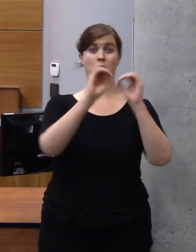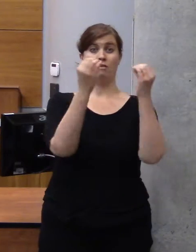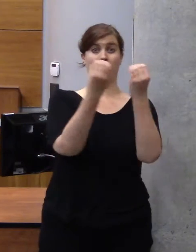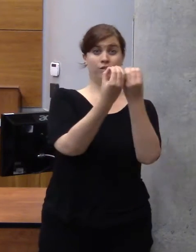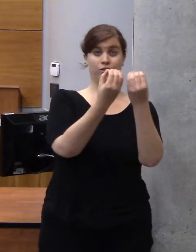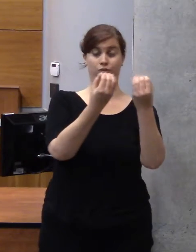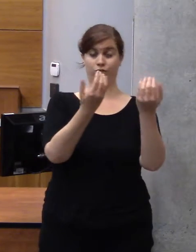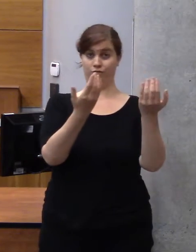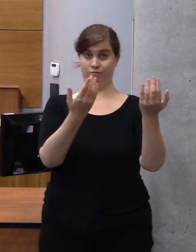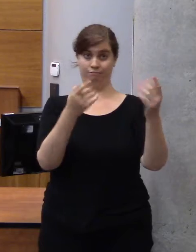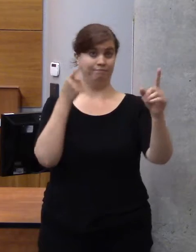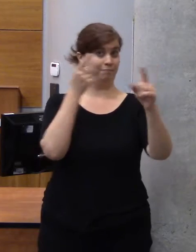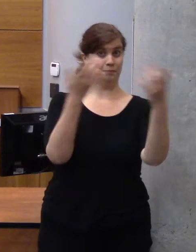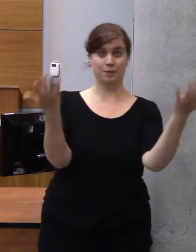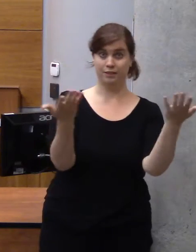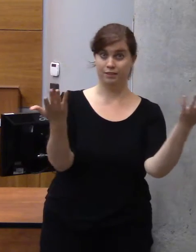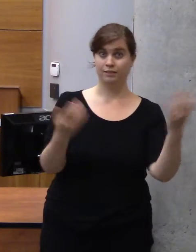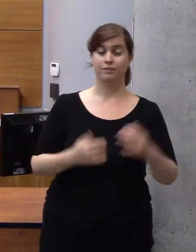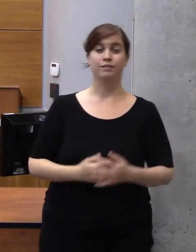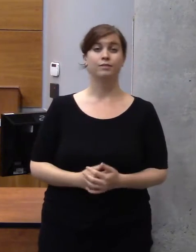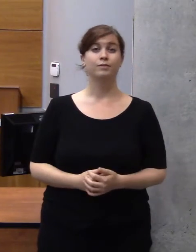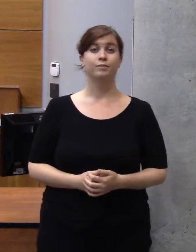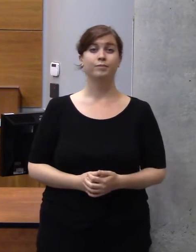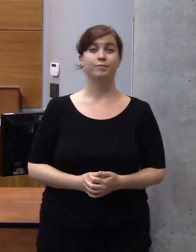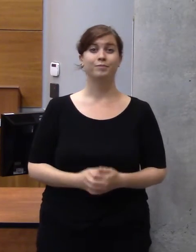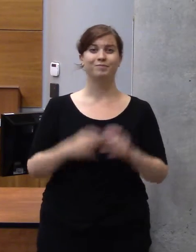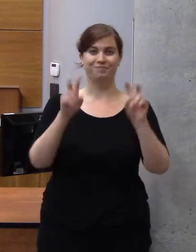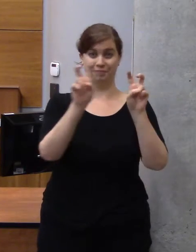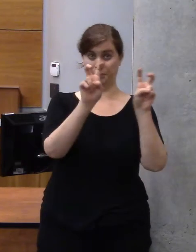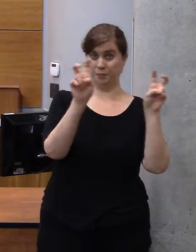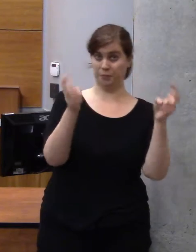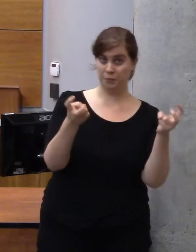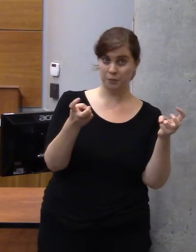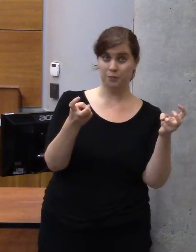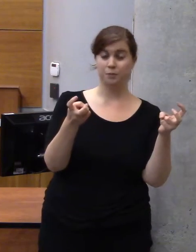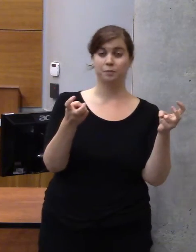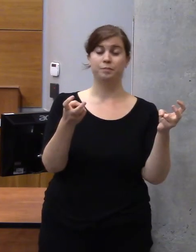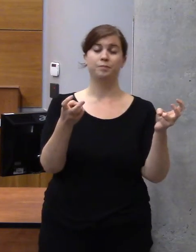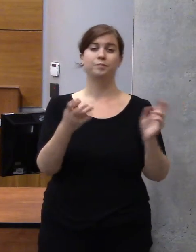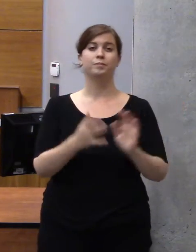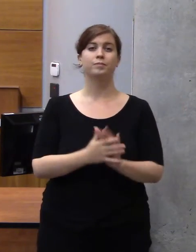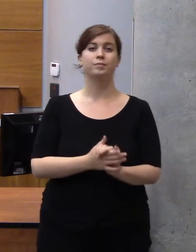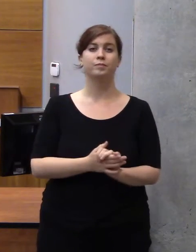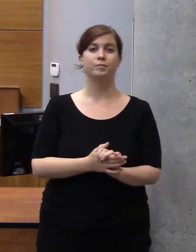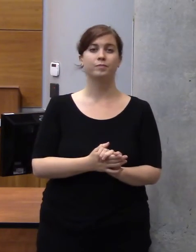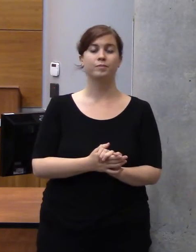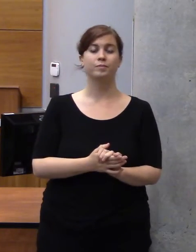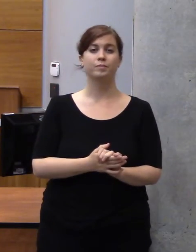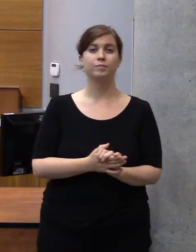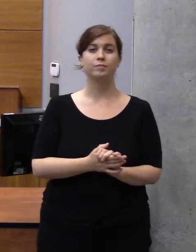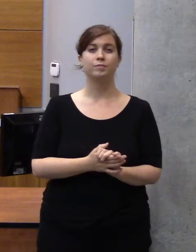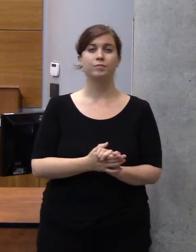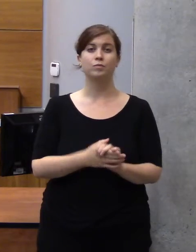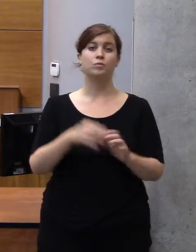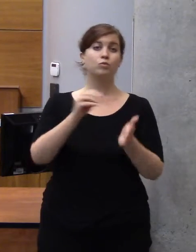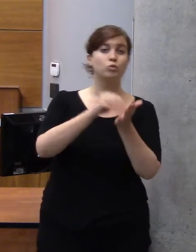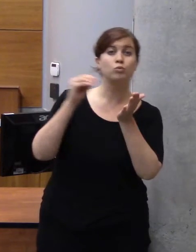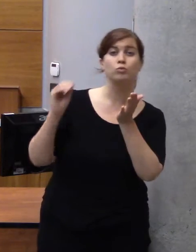so our mandate was, and I'm quoting here, to bring together McGill's students, faculty, and staff,